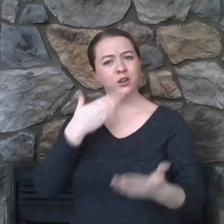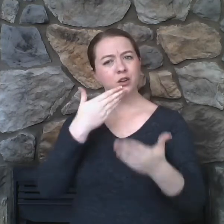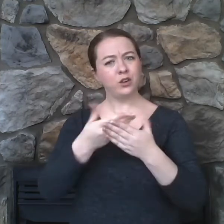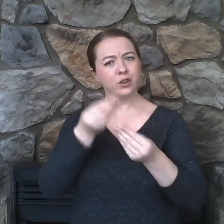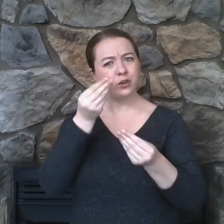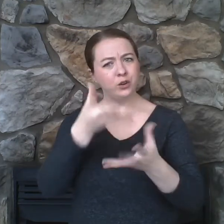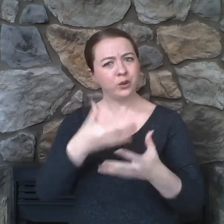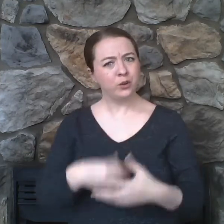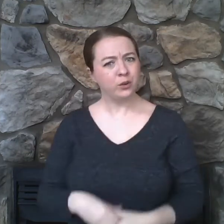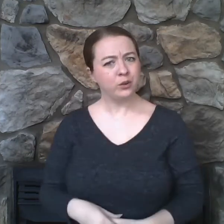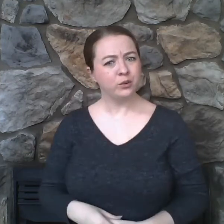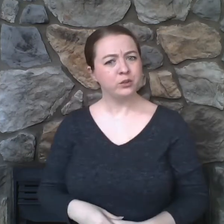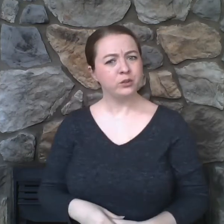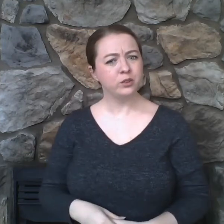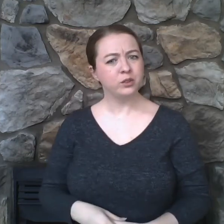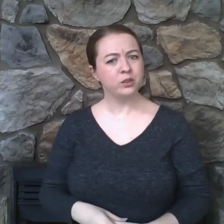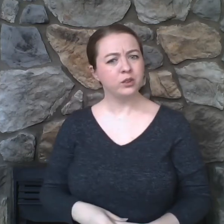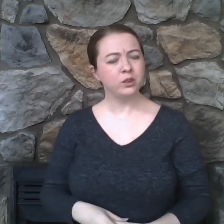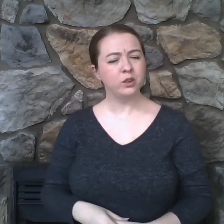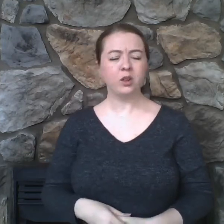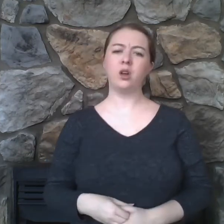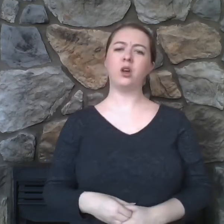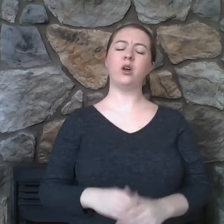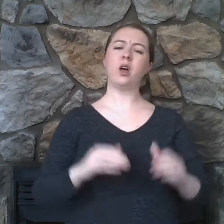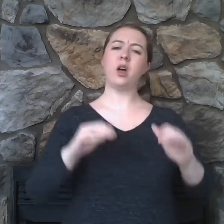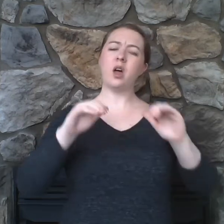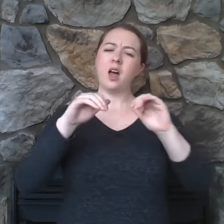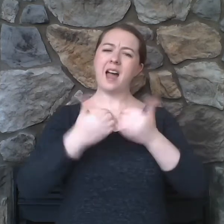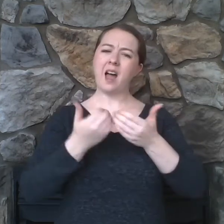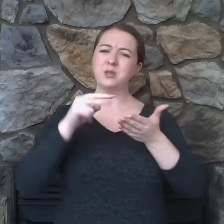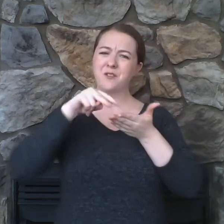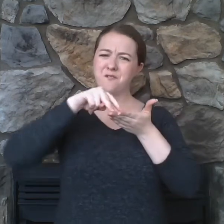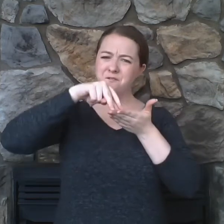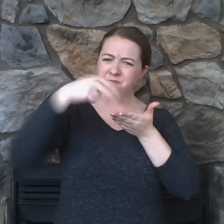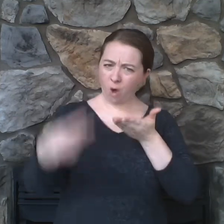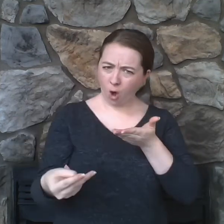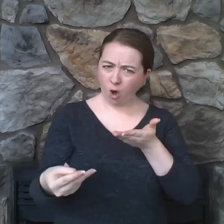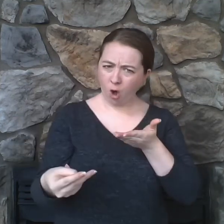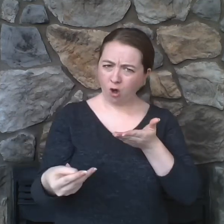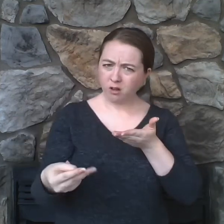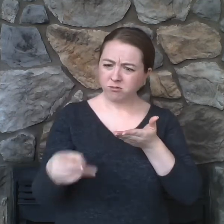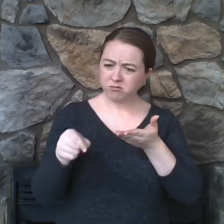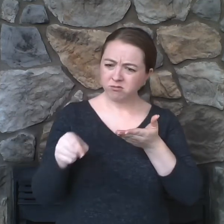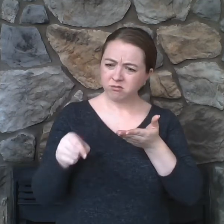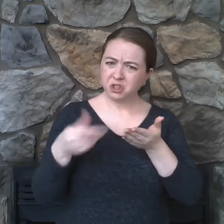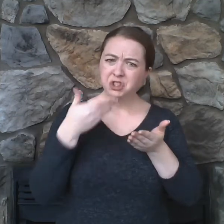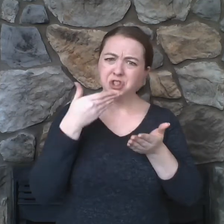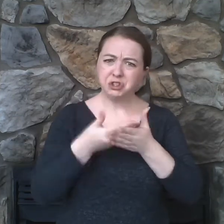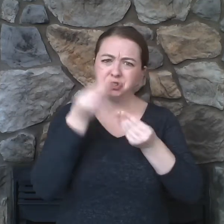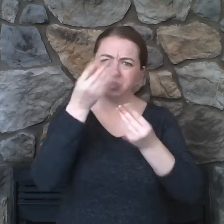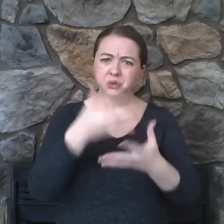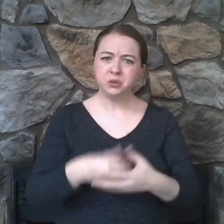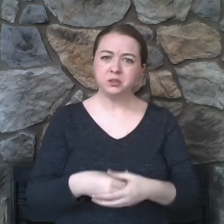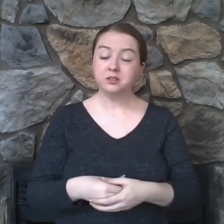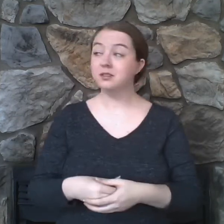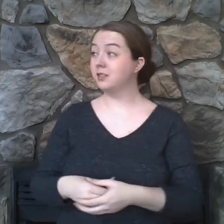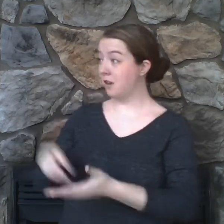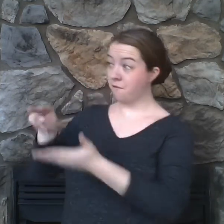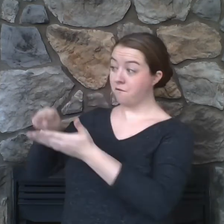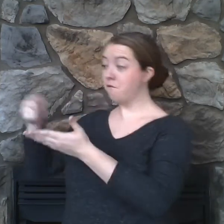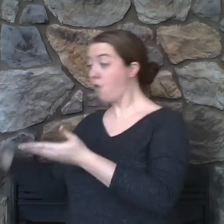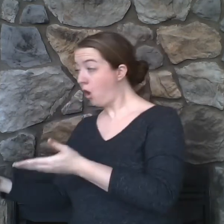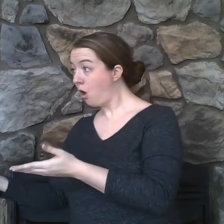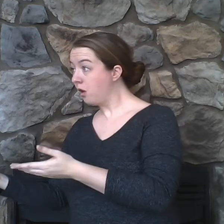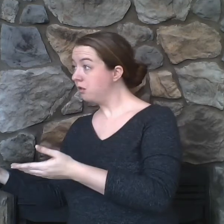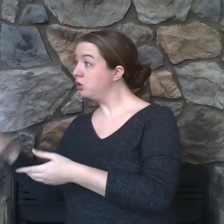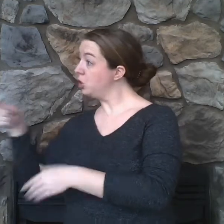Good news? How is falling good news? Each fall makes you better, Zoe's